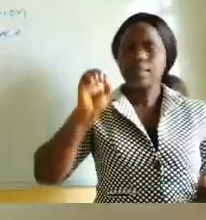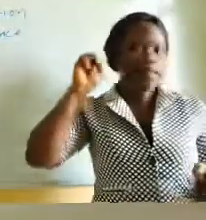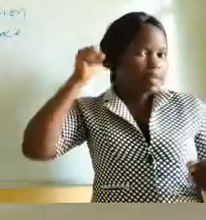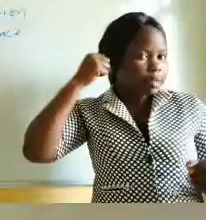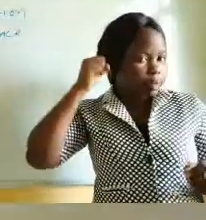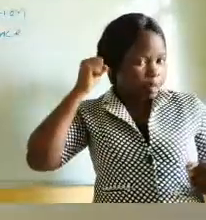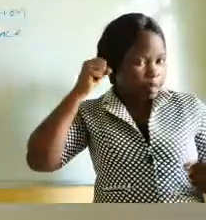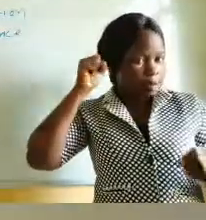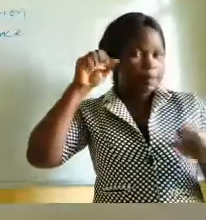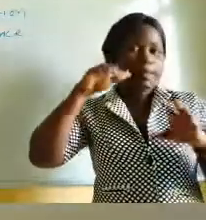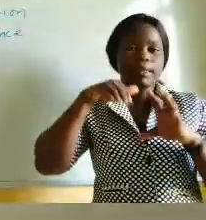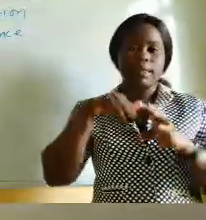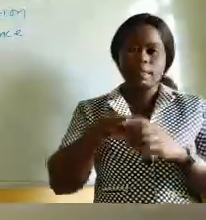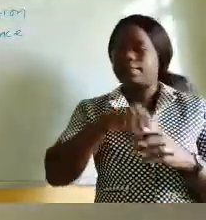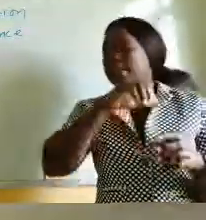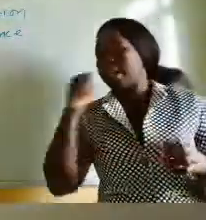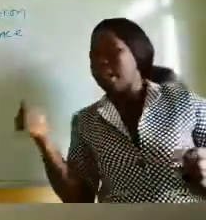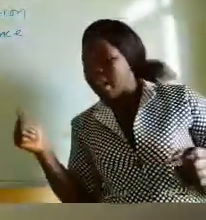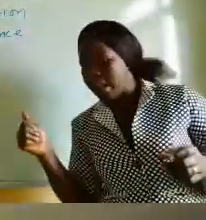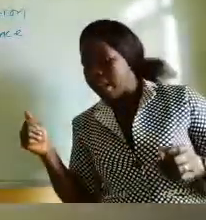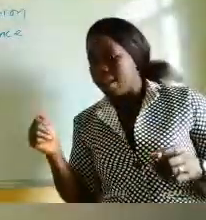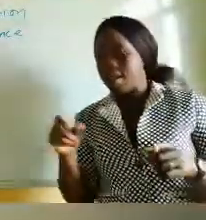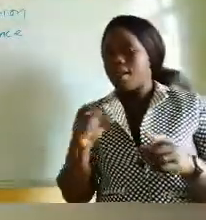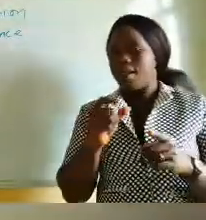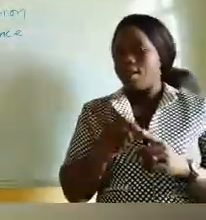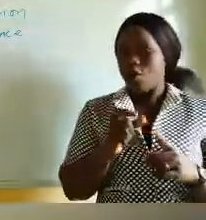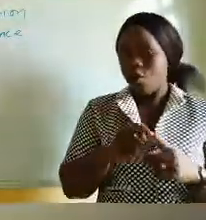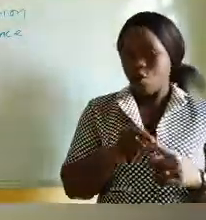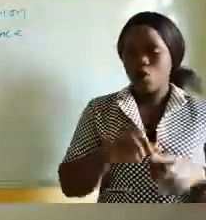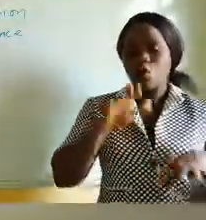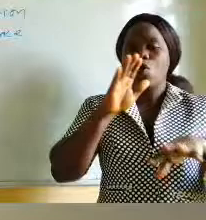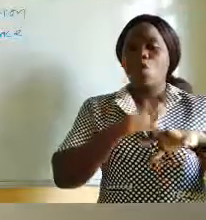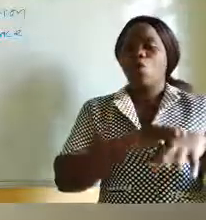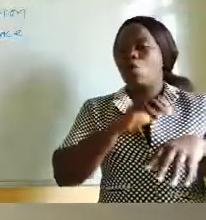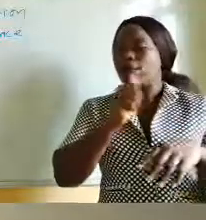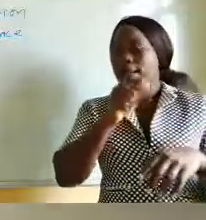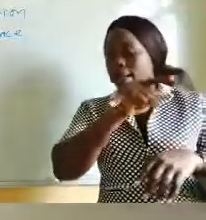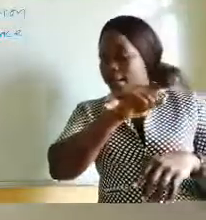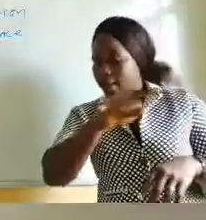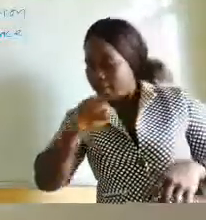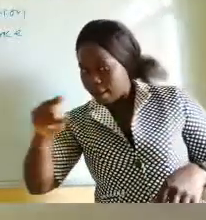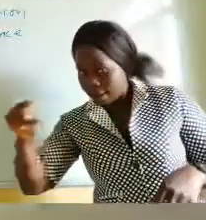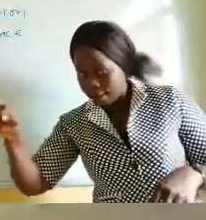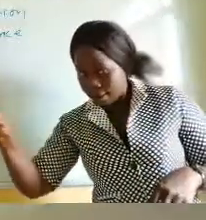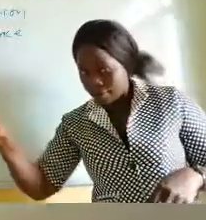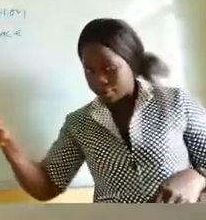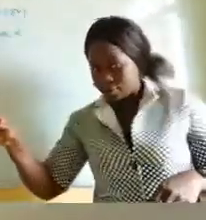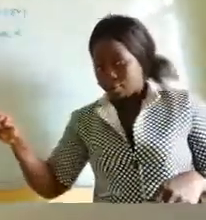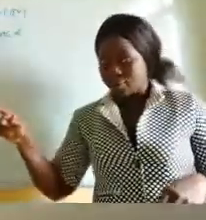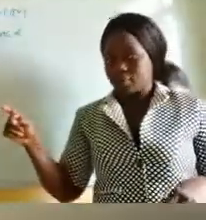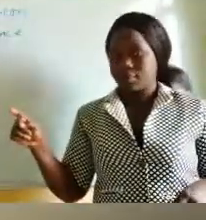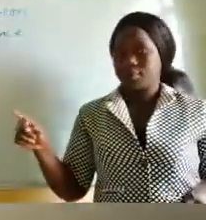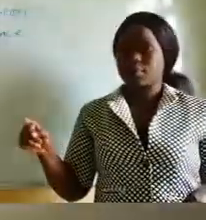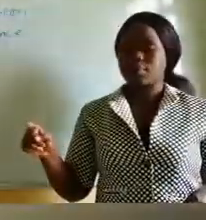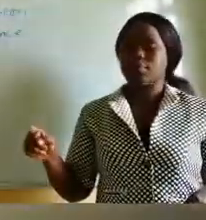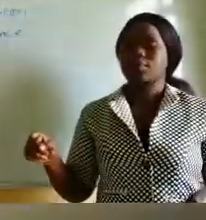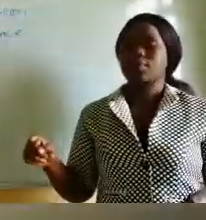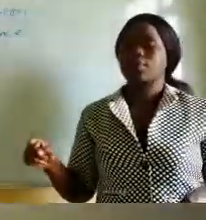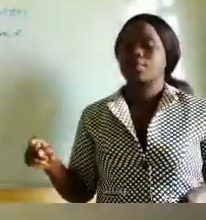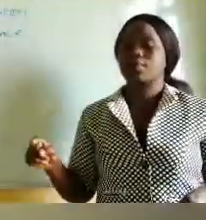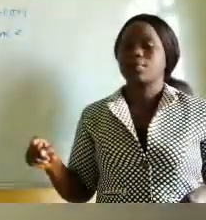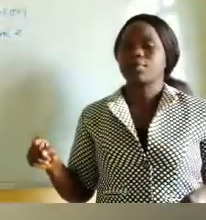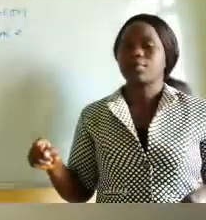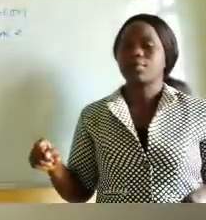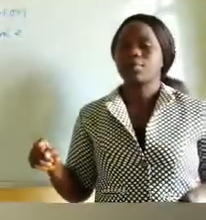sounds in a word on a line, in different words on a line. Consonant sound